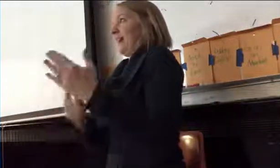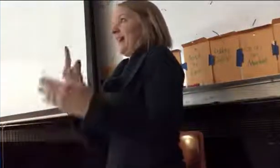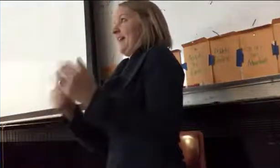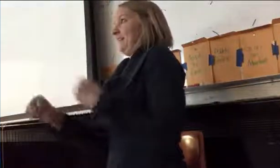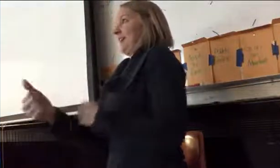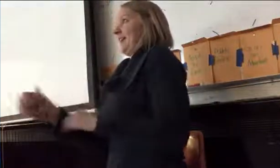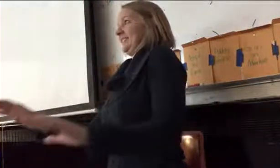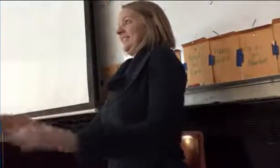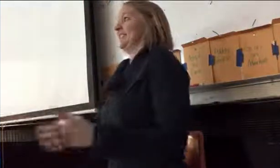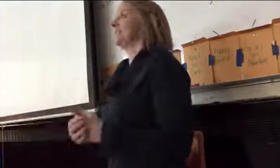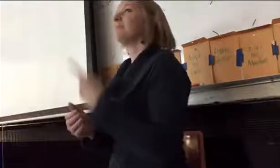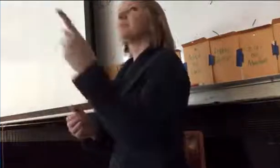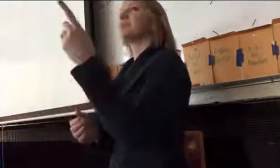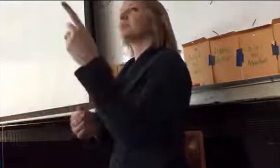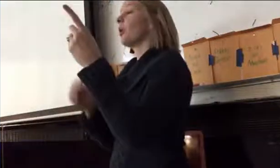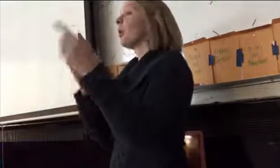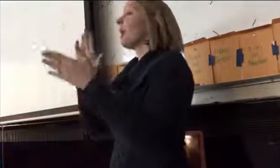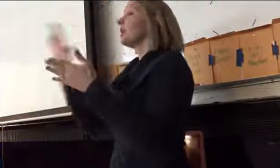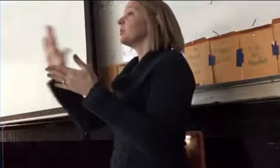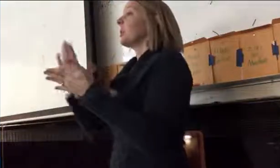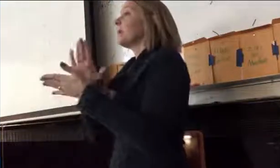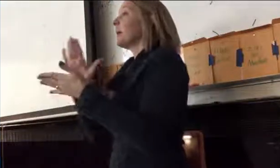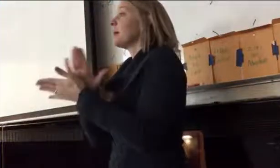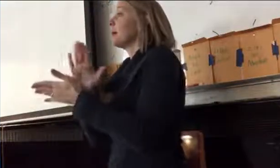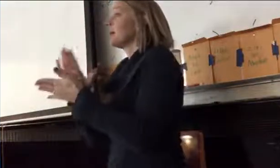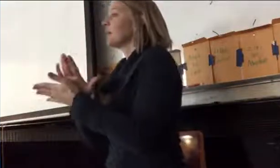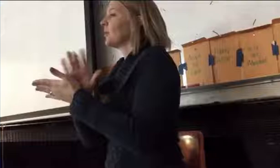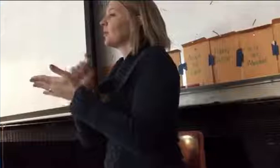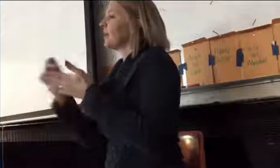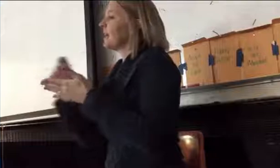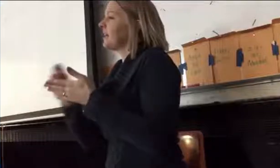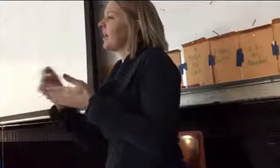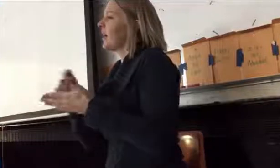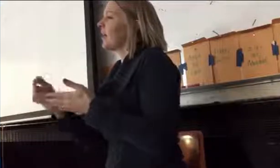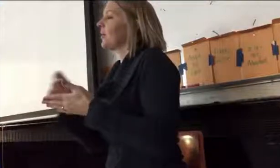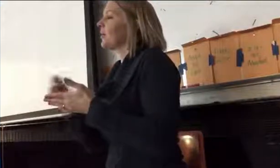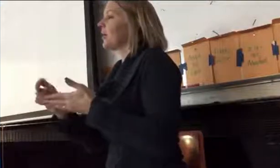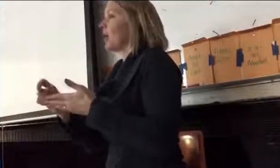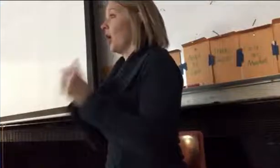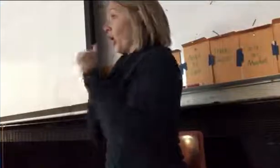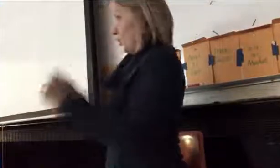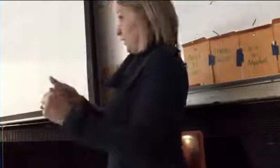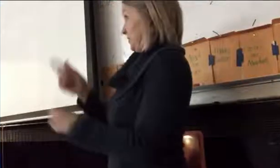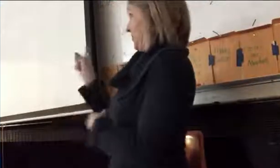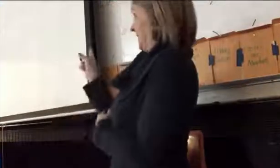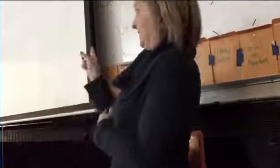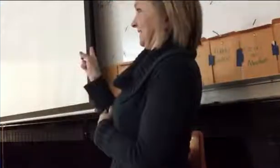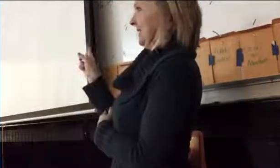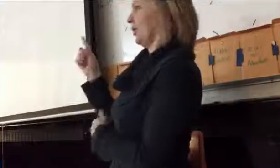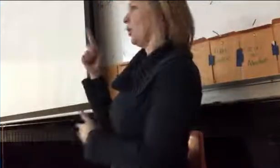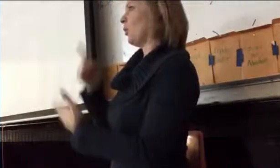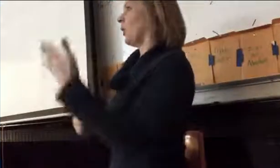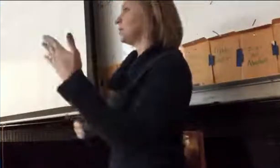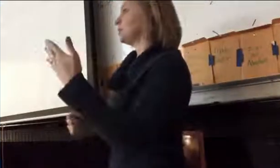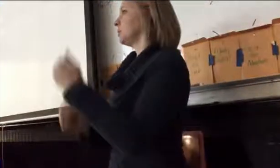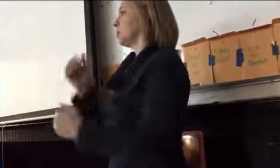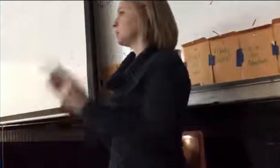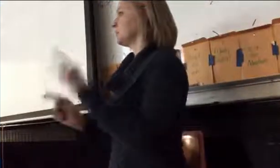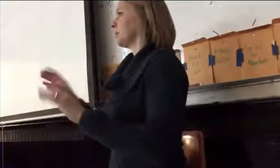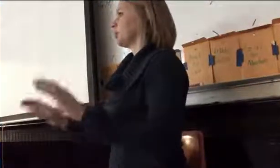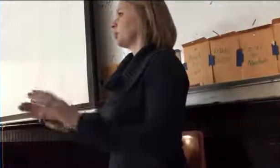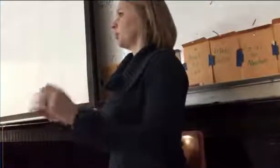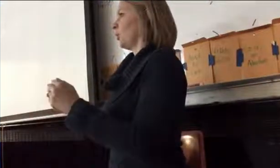Okay, so on your piece of paper, I want you to write down, according to this, what do most people do when they're in a